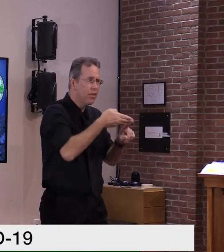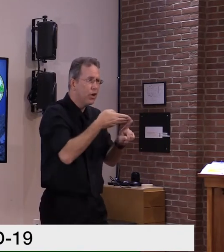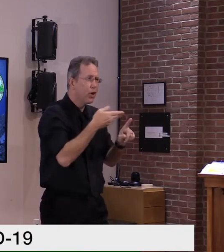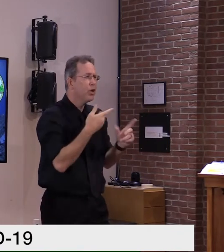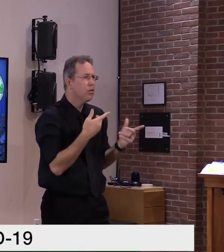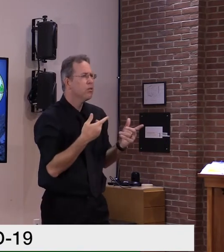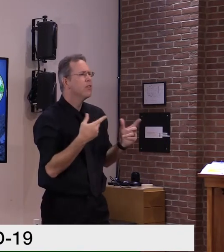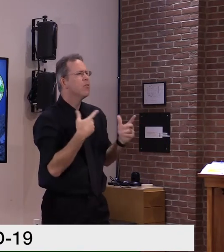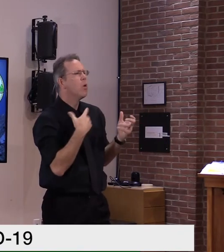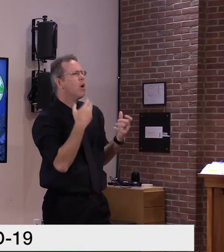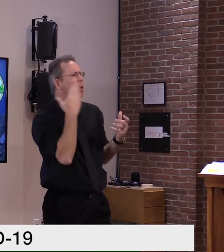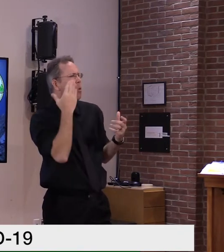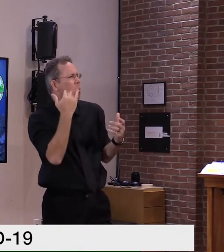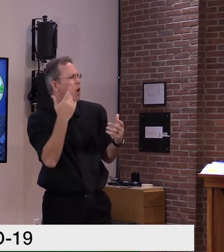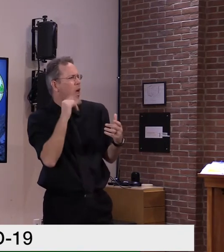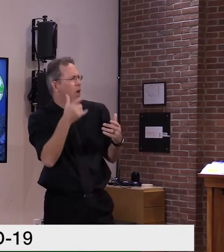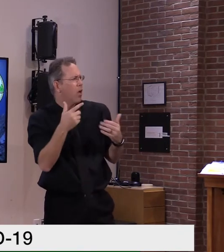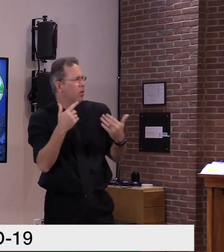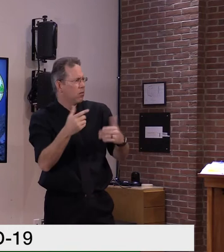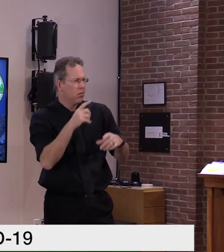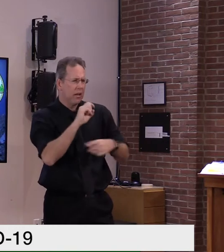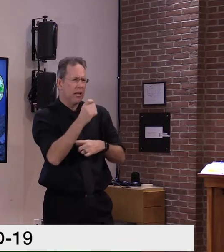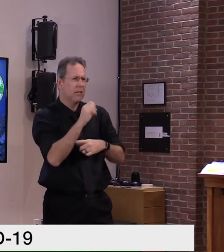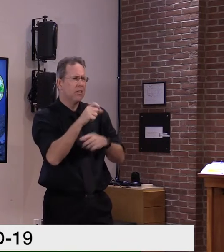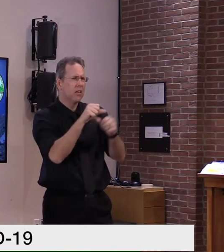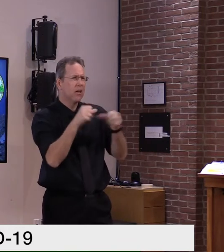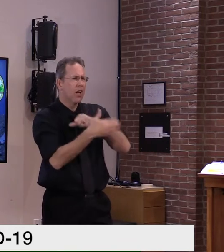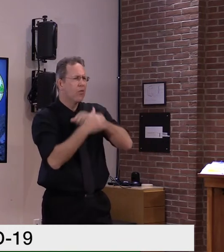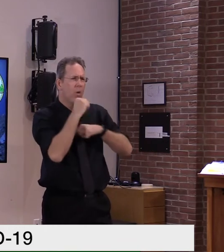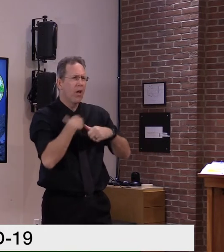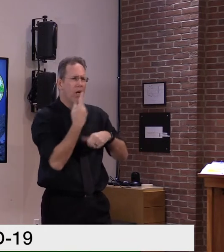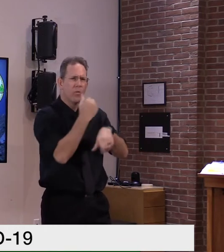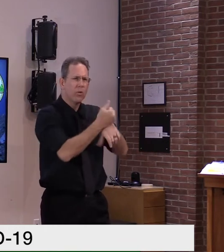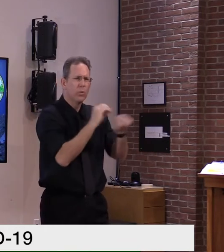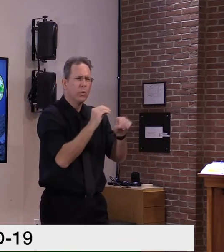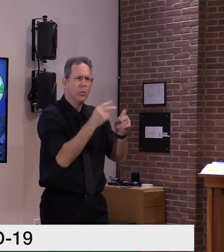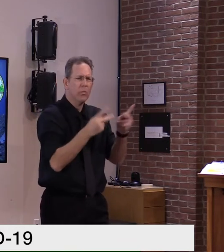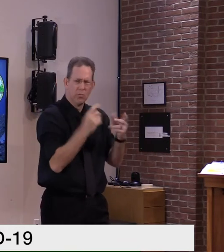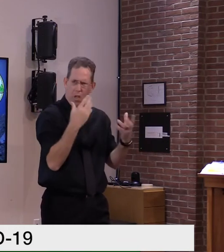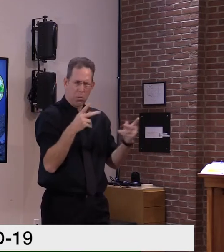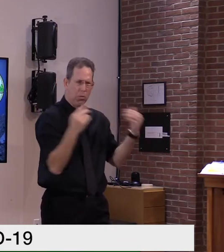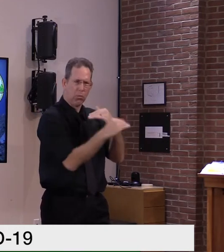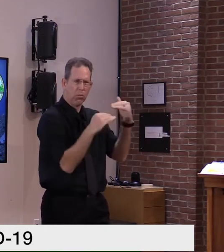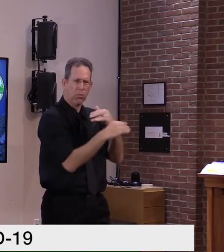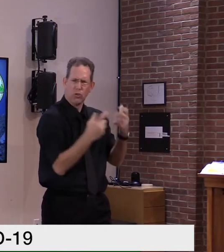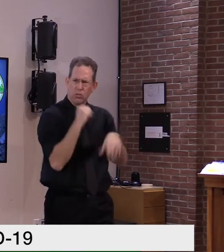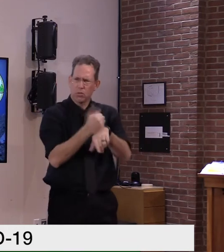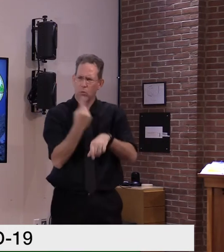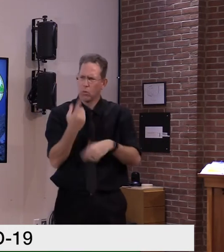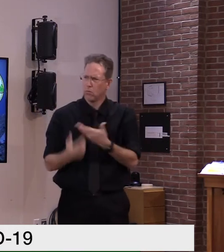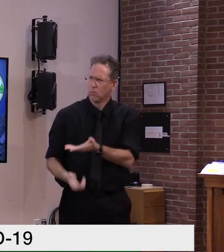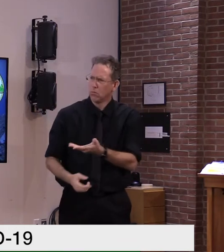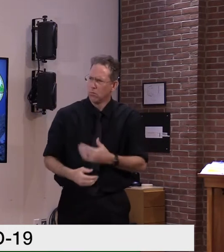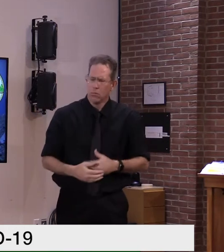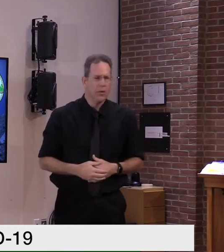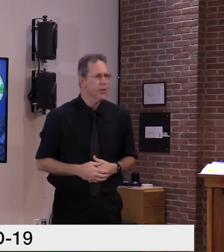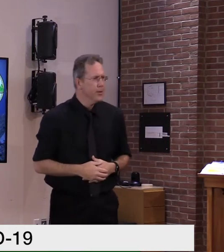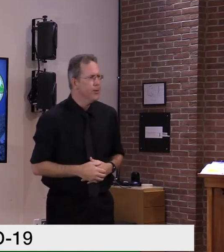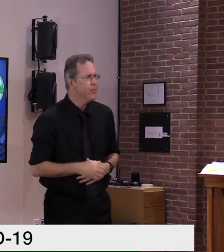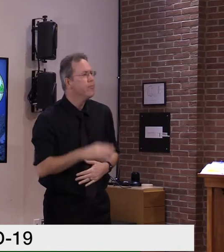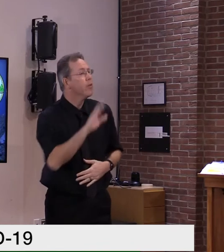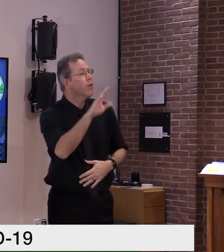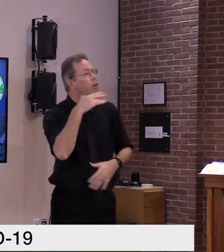Yeah, Ed, thank you very much for that. Some sites come up faster than the other ones, but on this week we hope to have